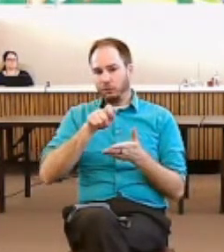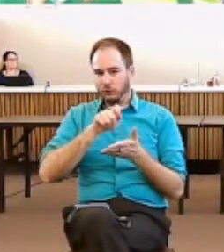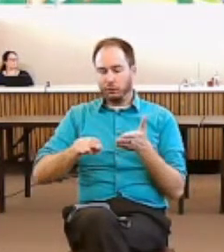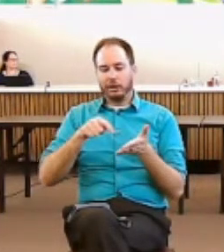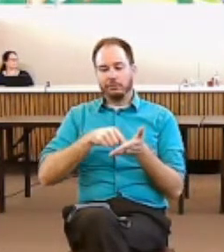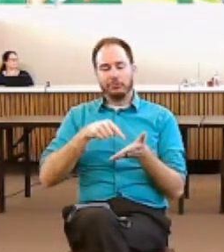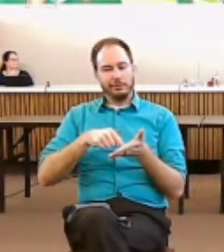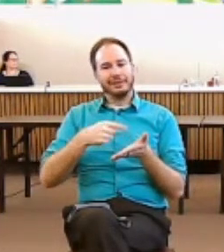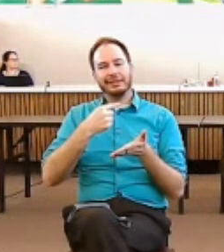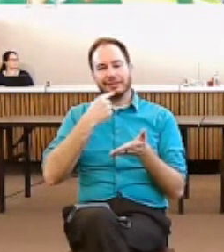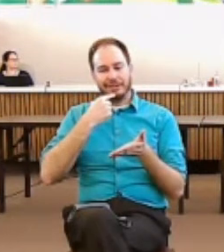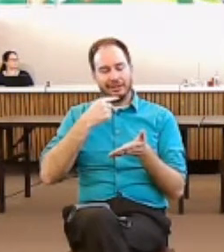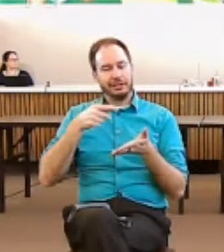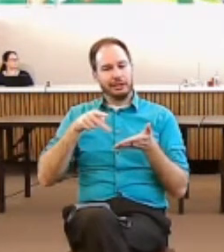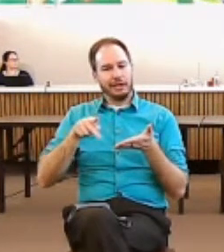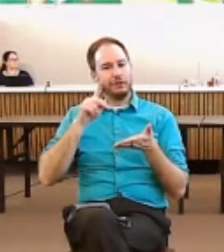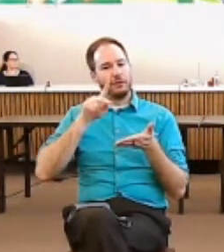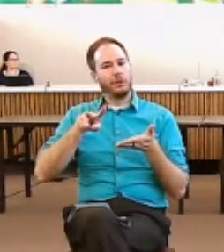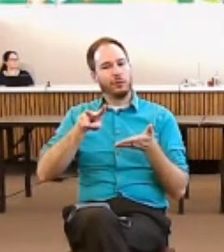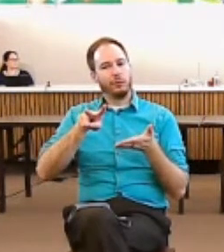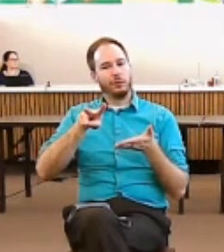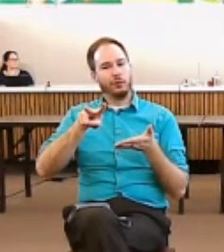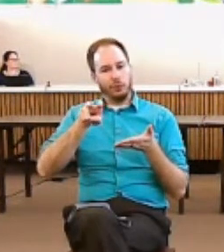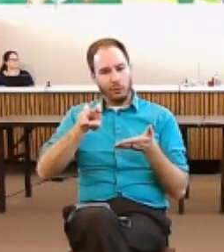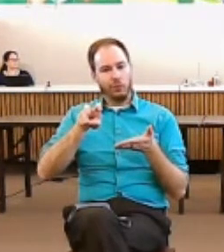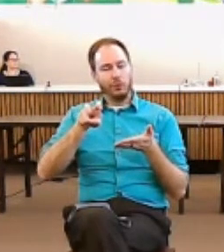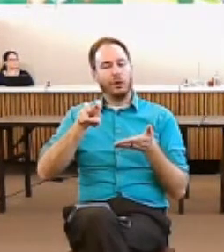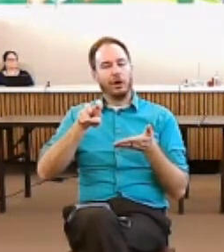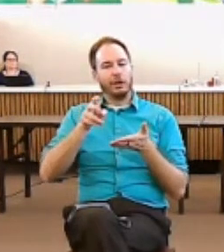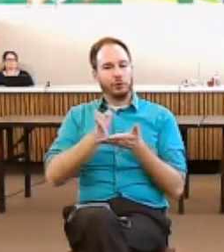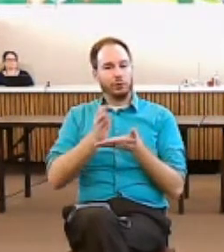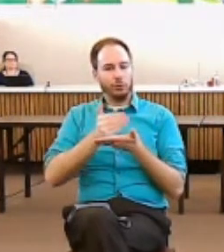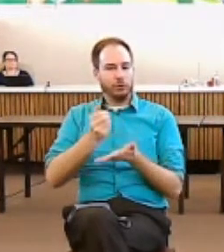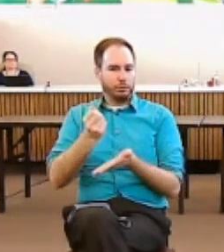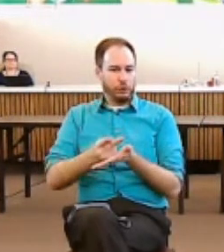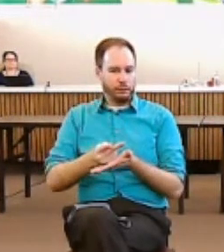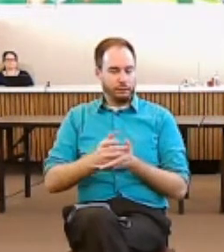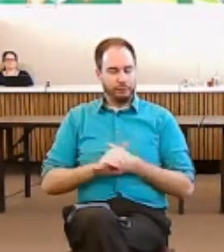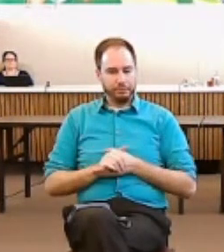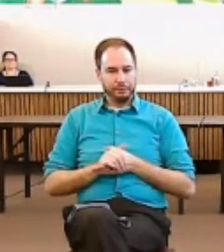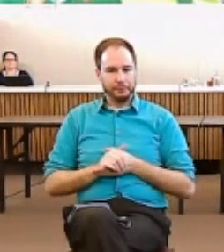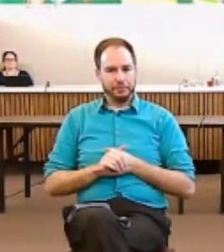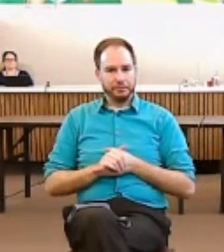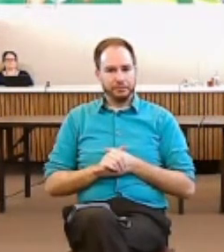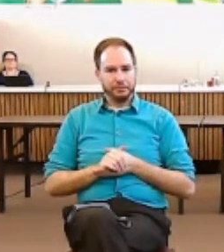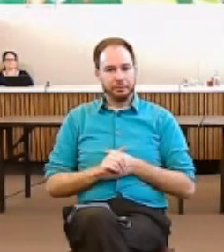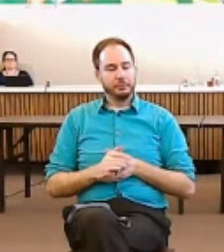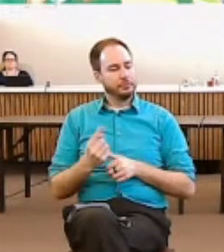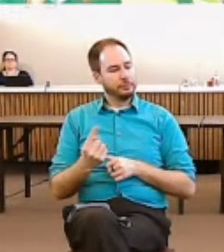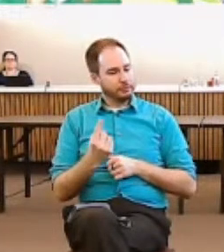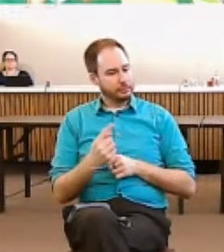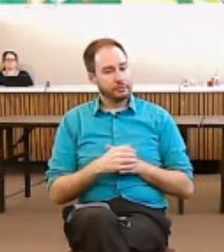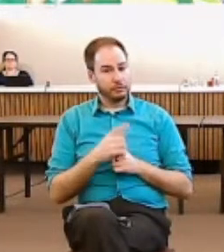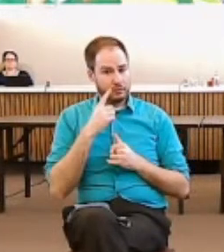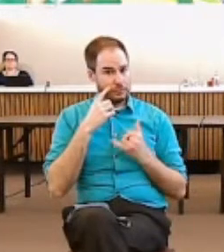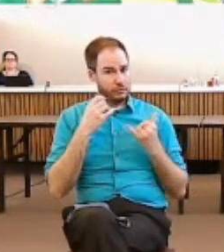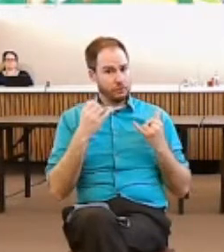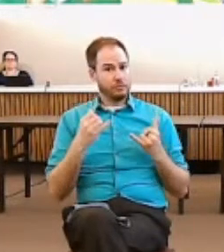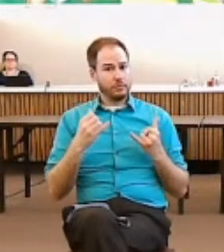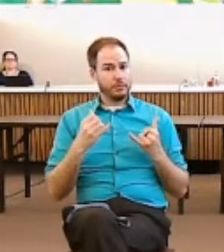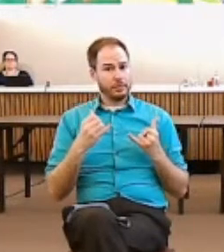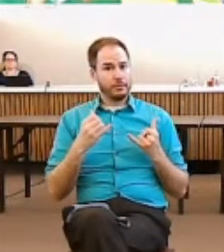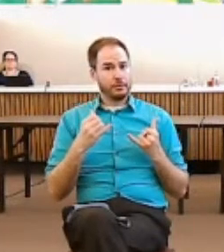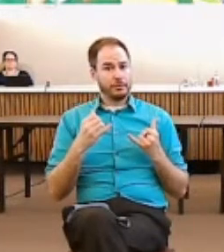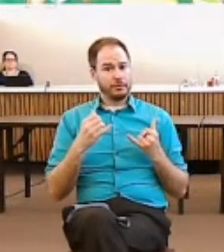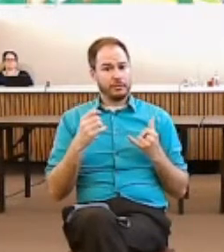the special use permit approval for 200 units. Because right now,